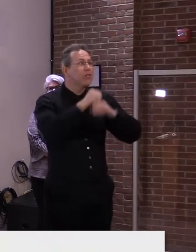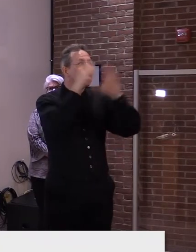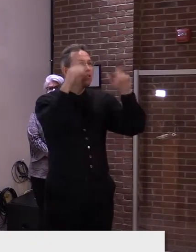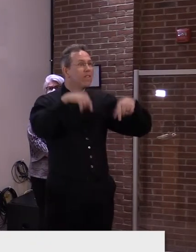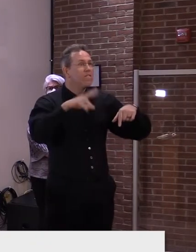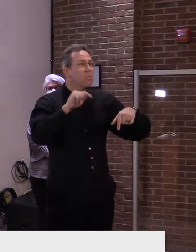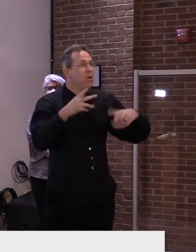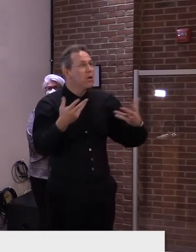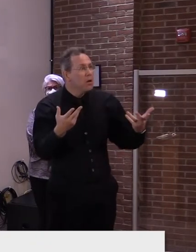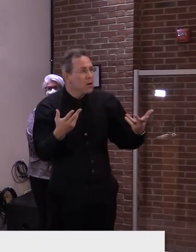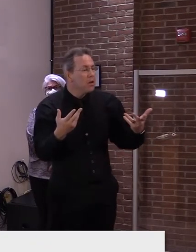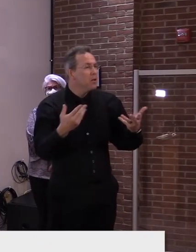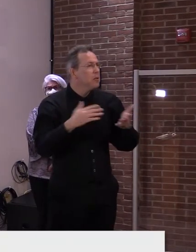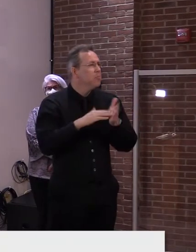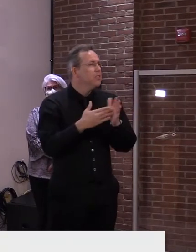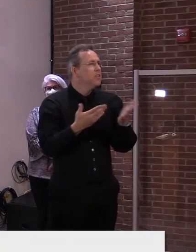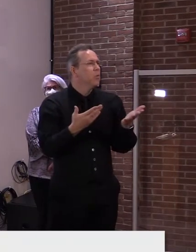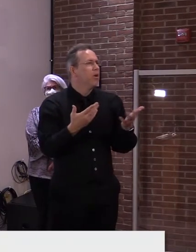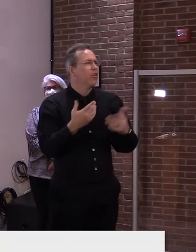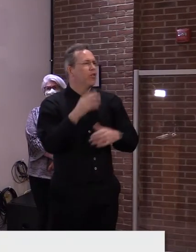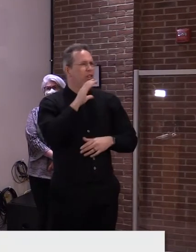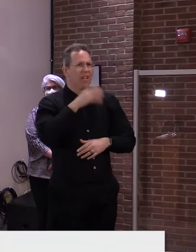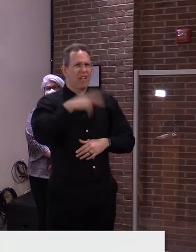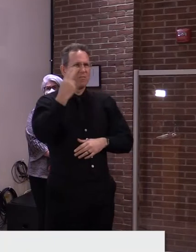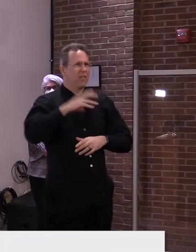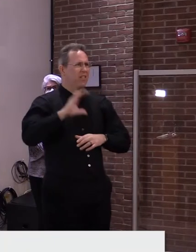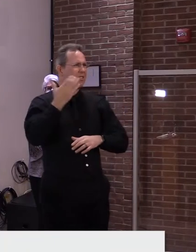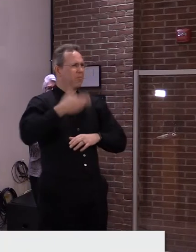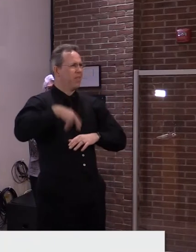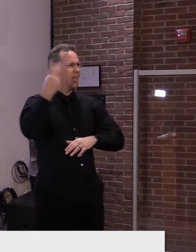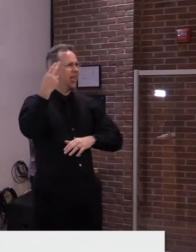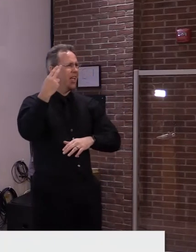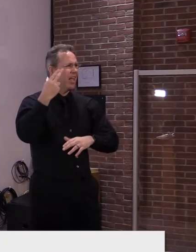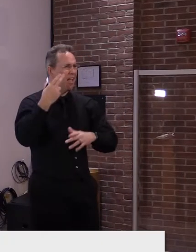because of some of the nature of some of the outbreaks we've had.